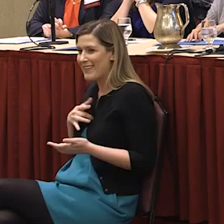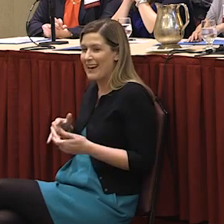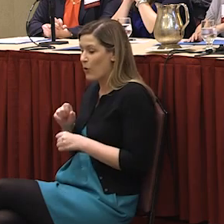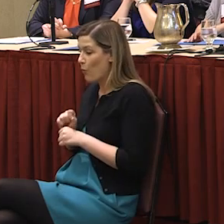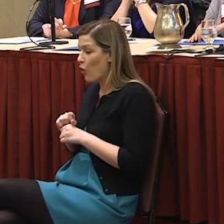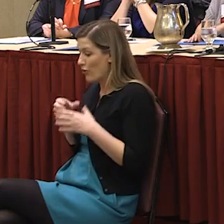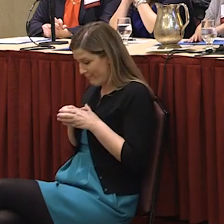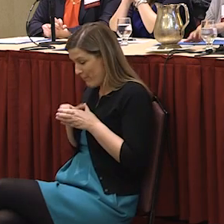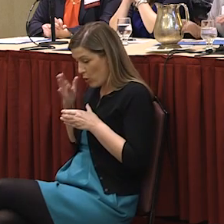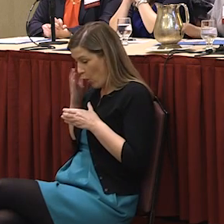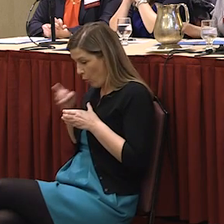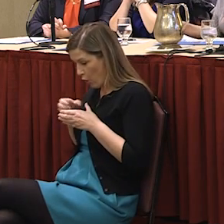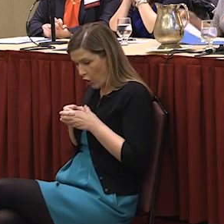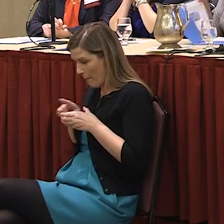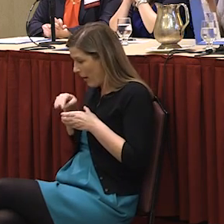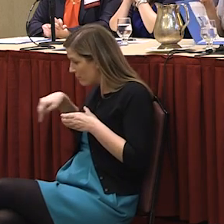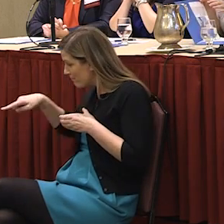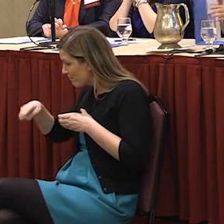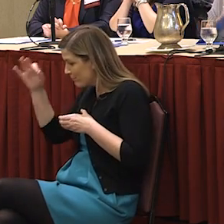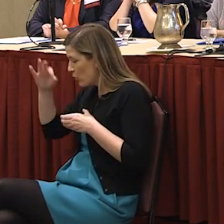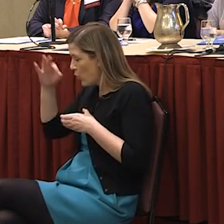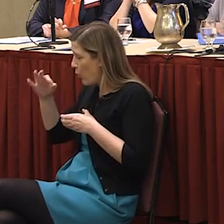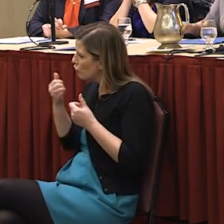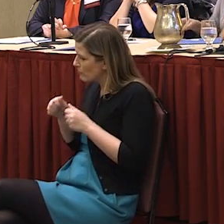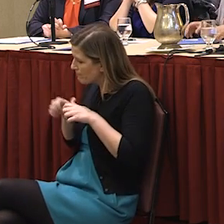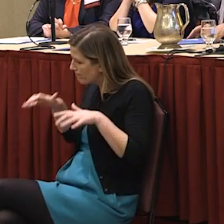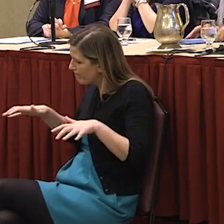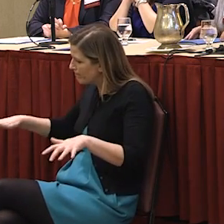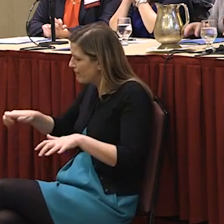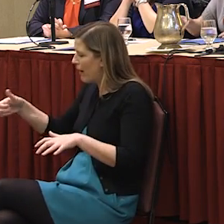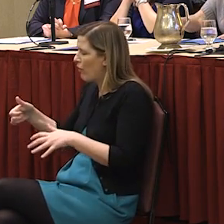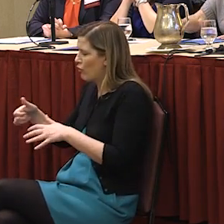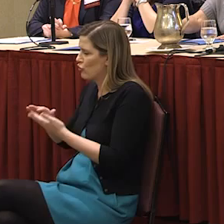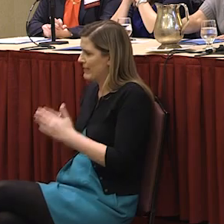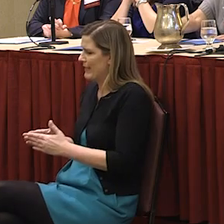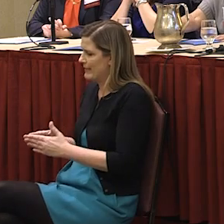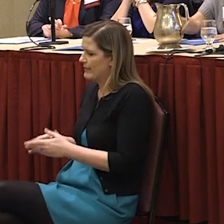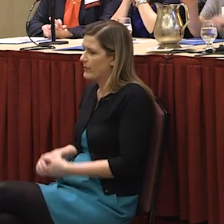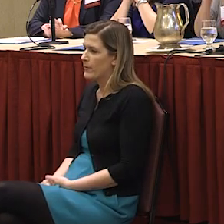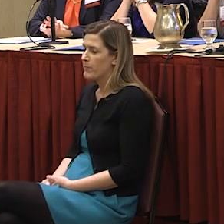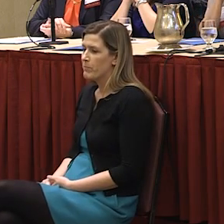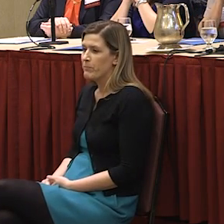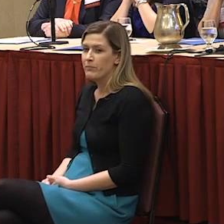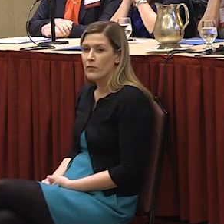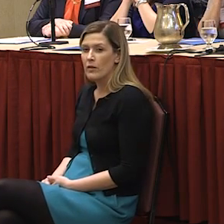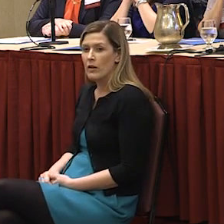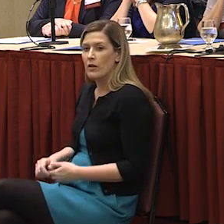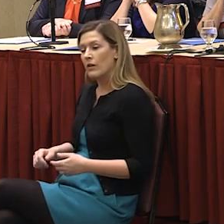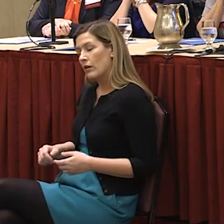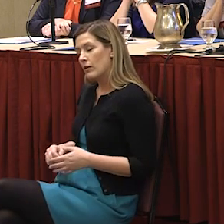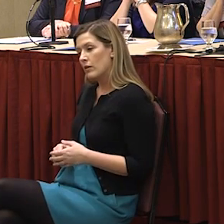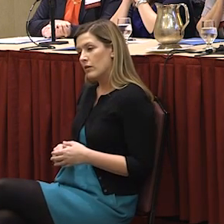and we know it's working, then we need to all adapt that and work that into ours as well. So I'm not going to go much into the